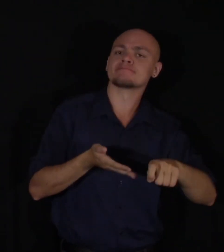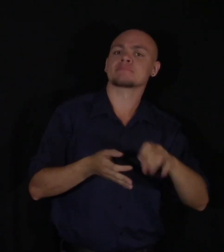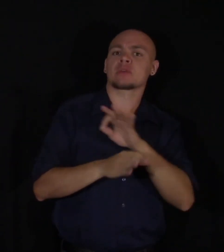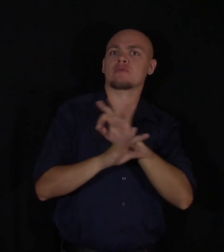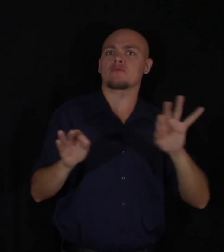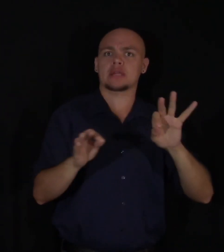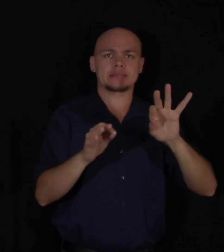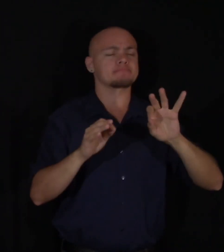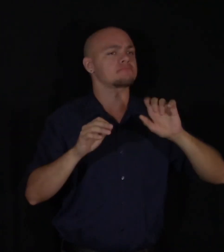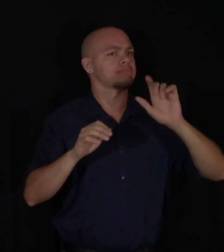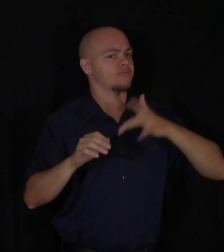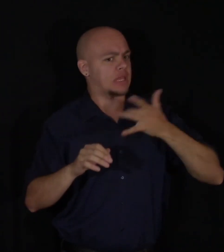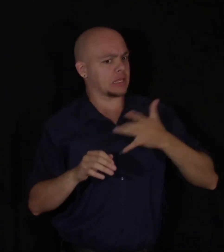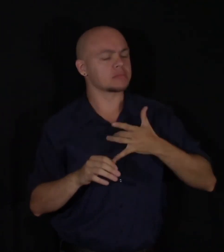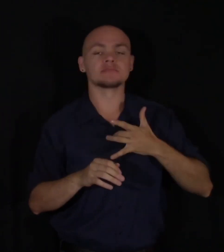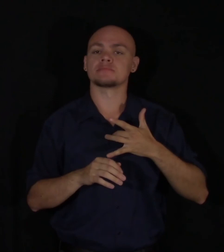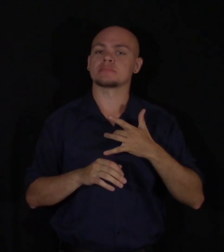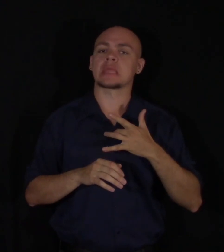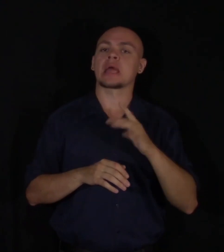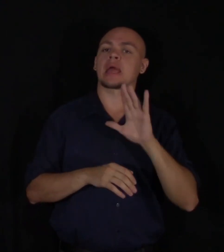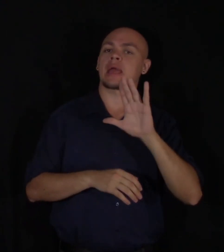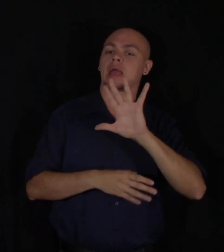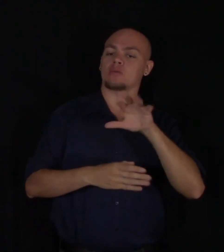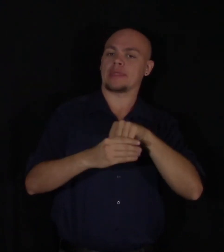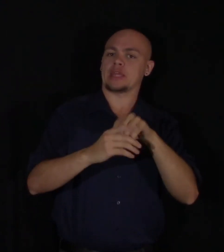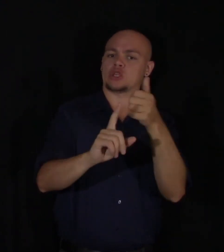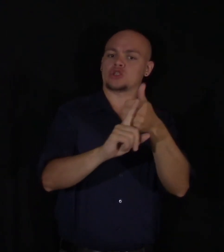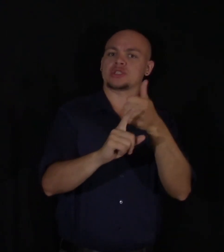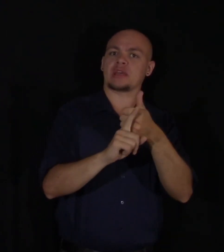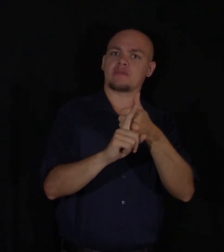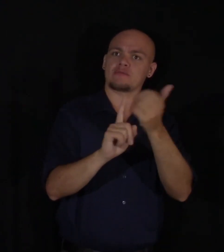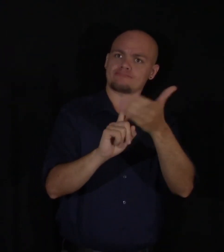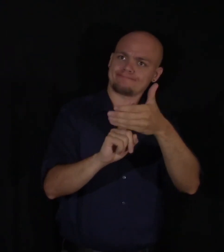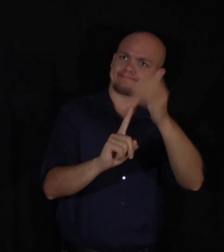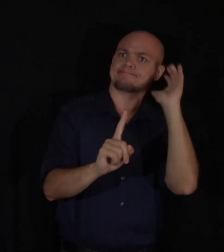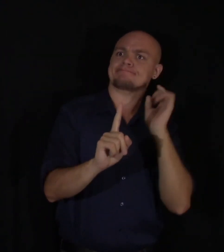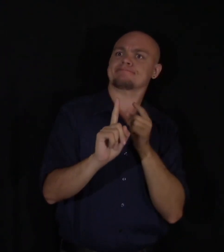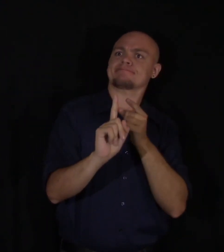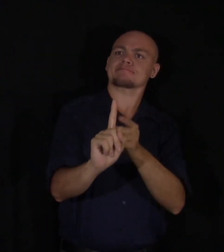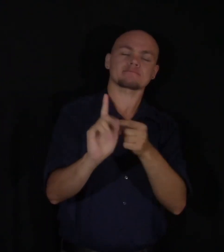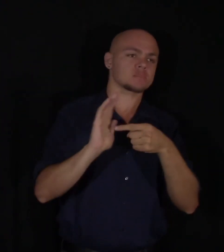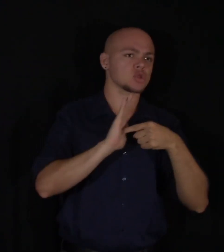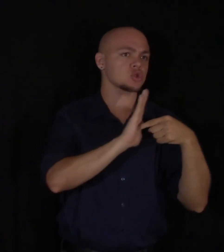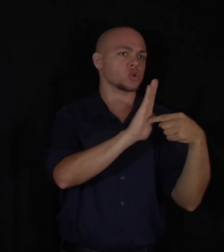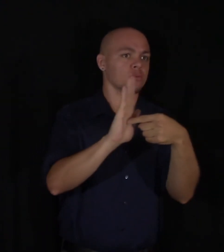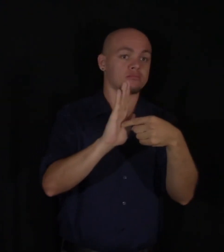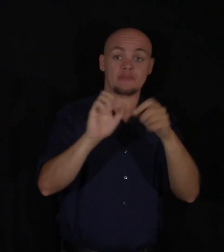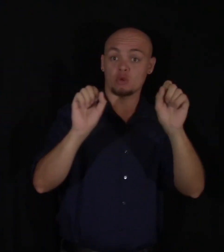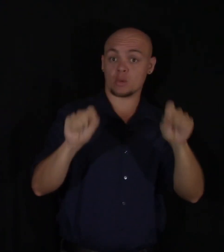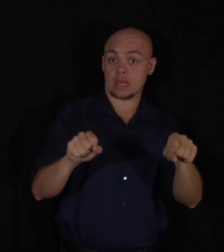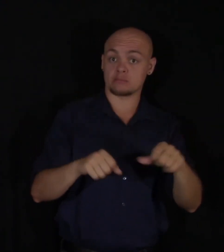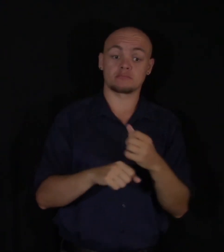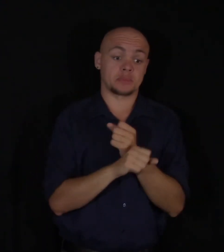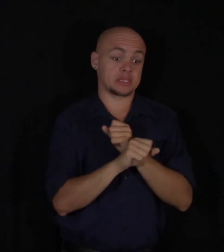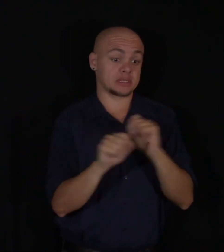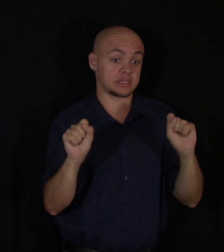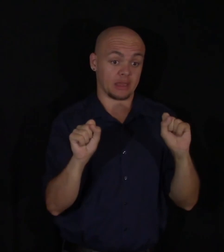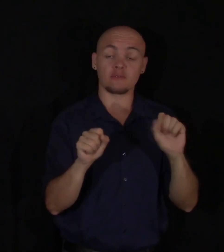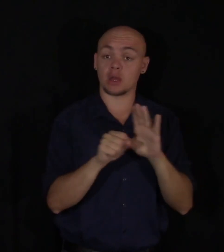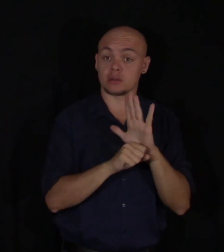urge you to step into your glory and liberate the parts of you that are easier to hide. If you're able to, if you feel safe enough